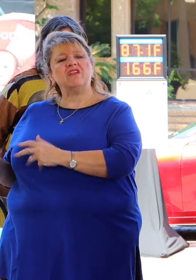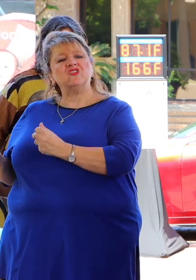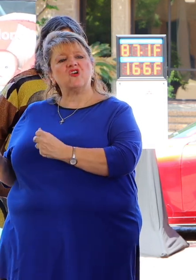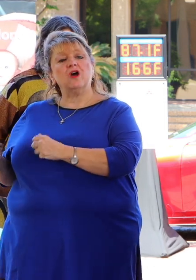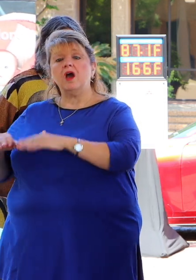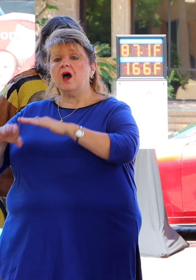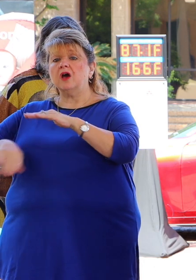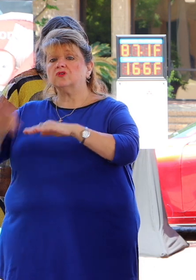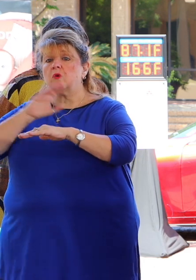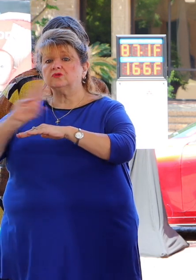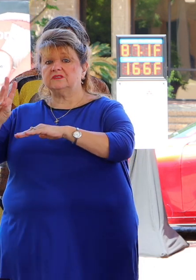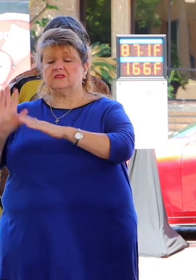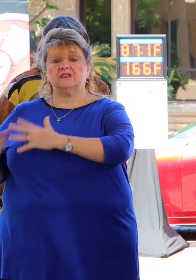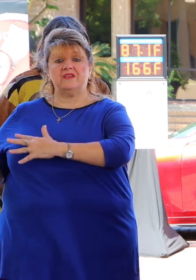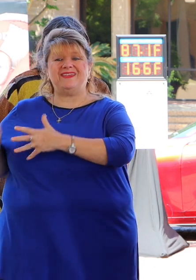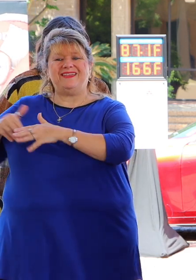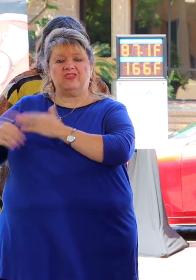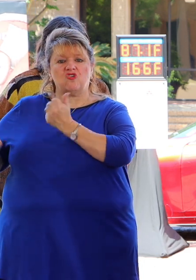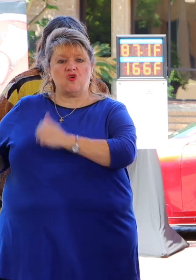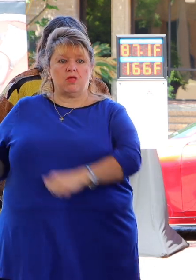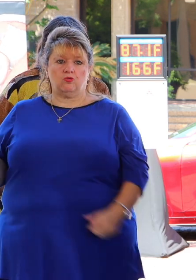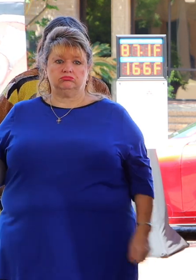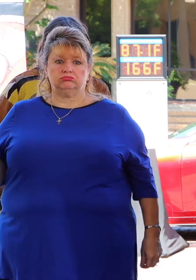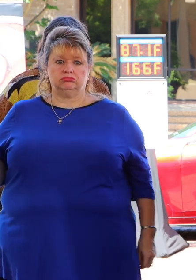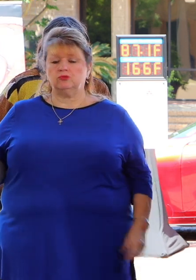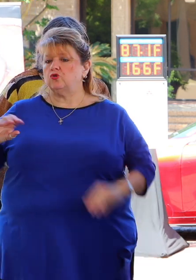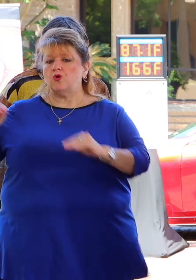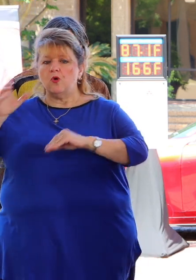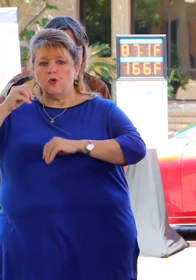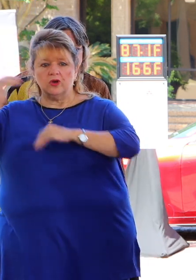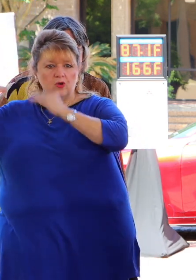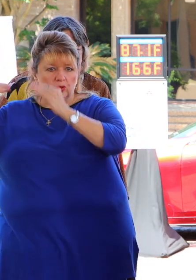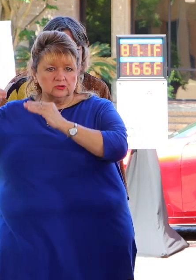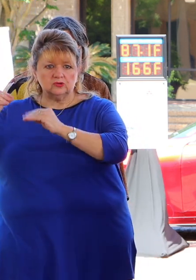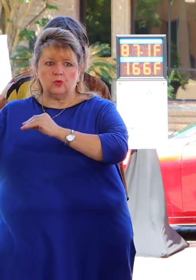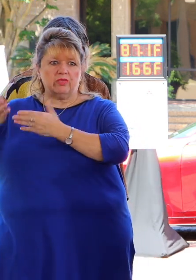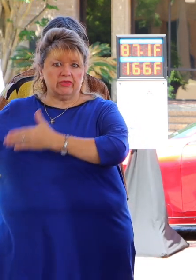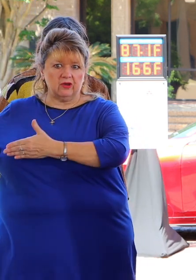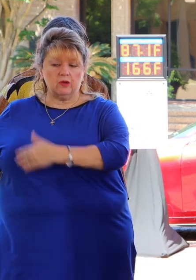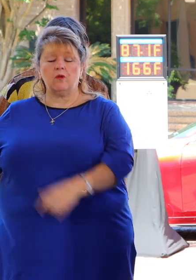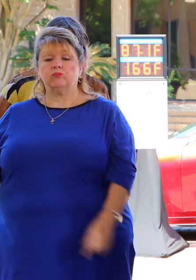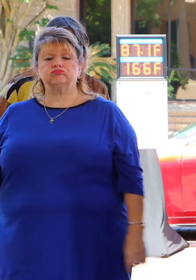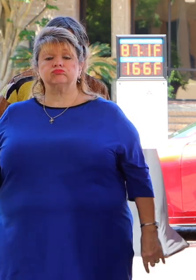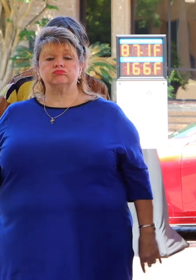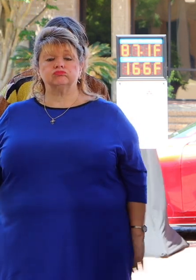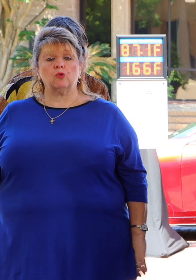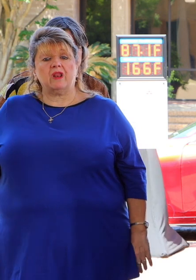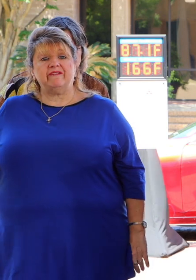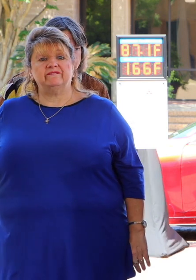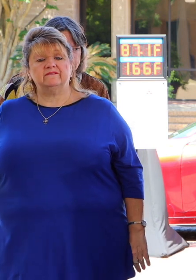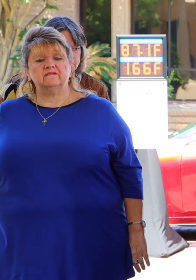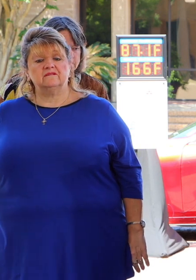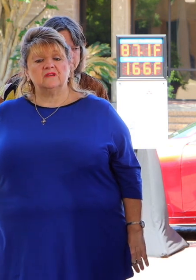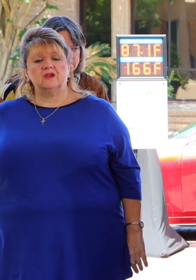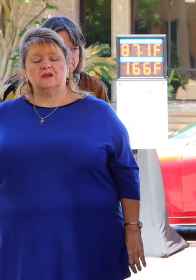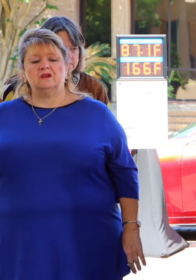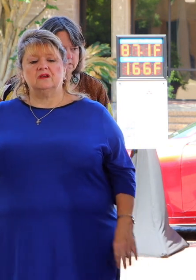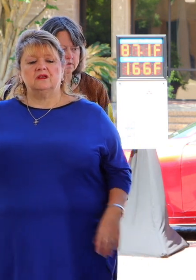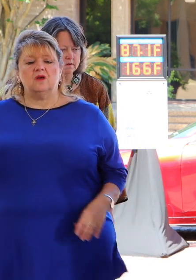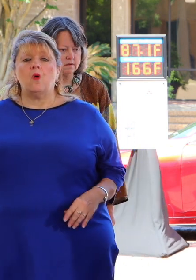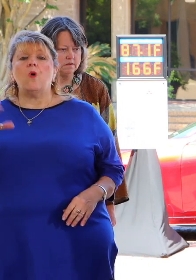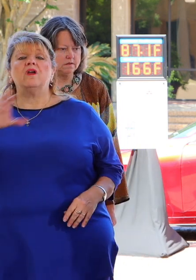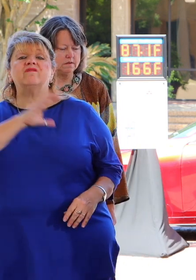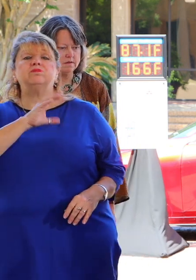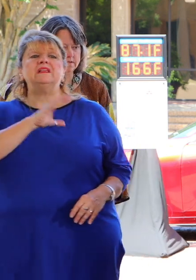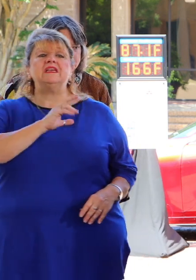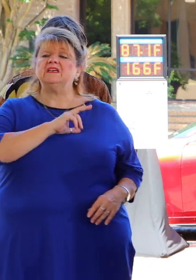under 6 years old unattended in a car. It also allows a police officer who observes a child